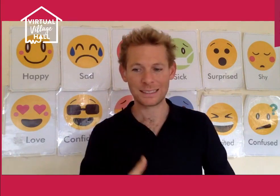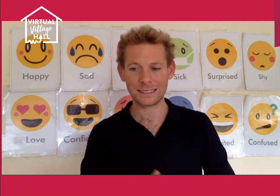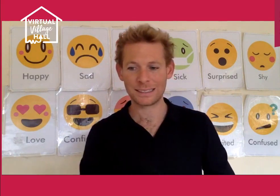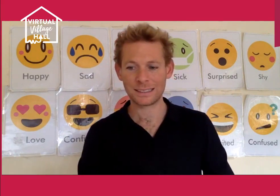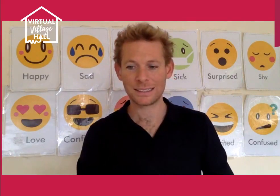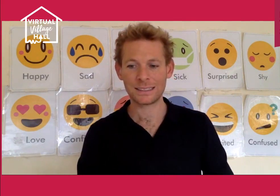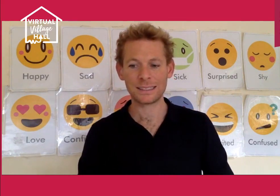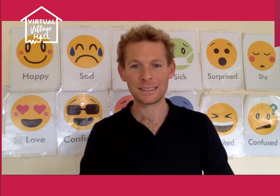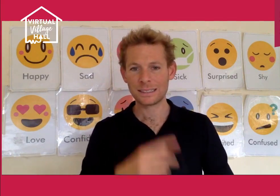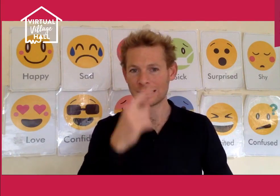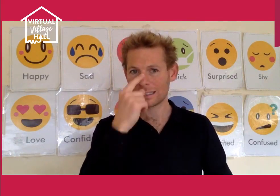Number eight,